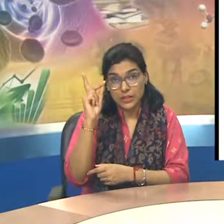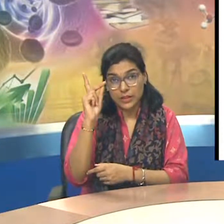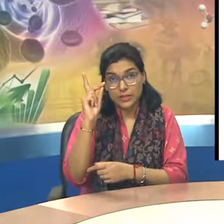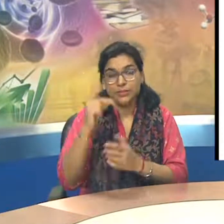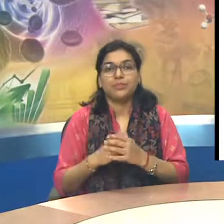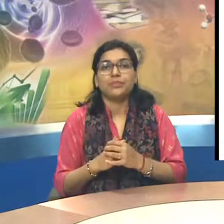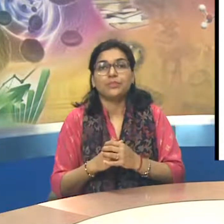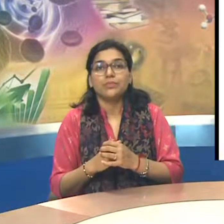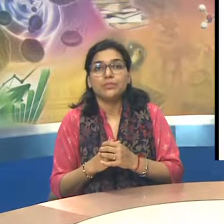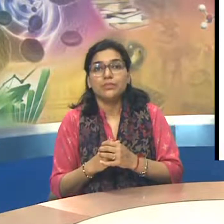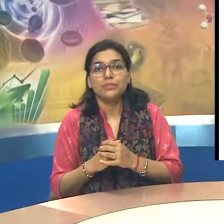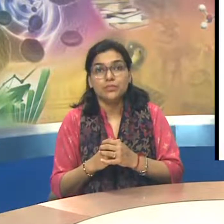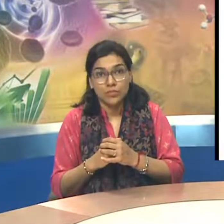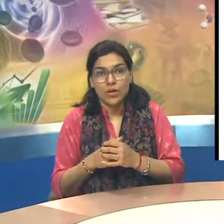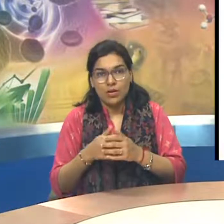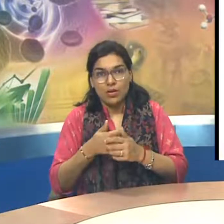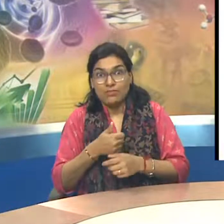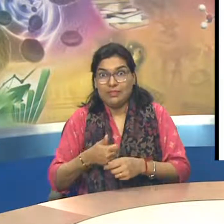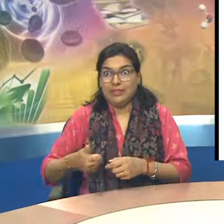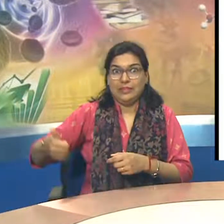Second point,